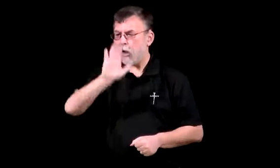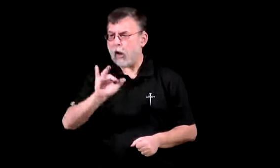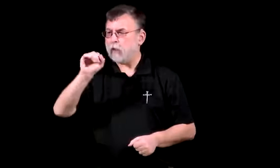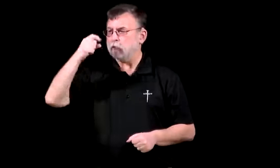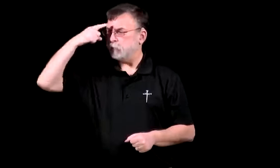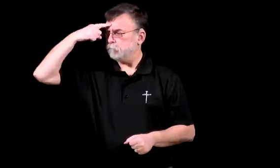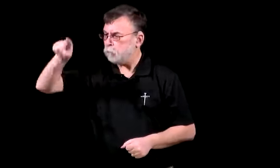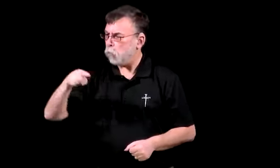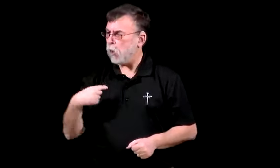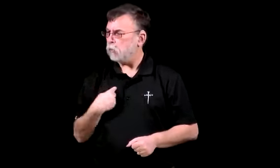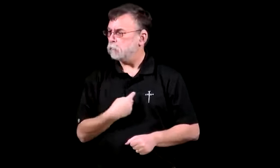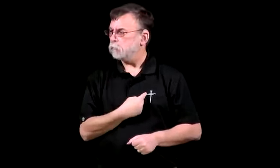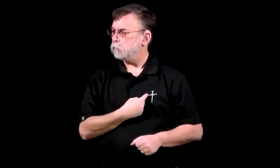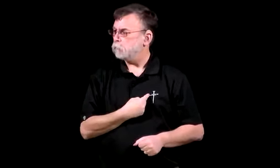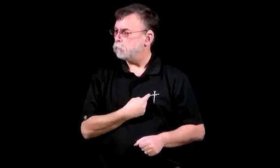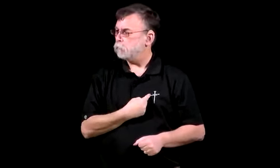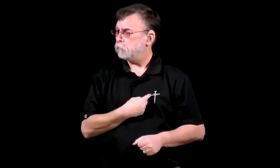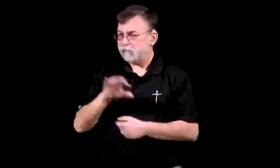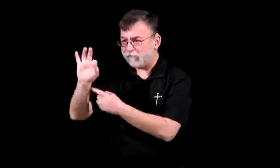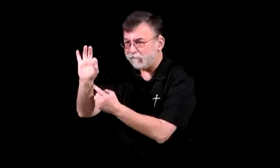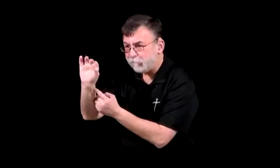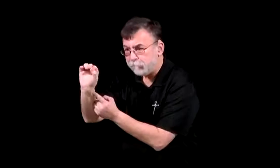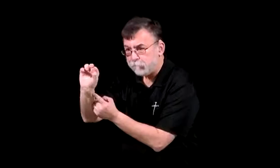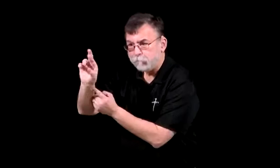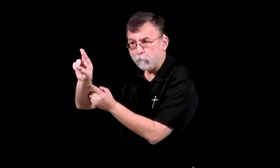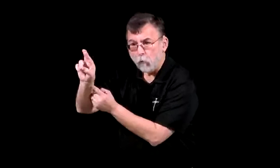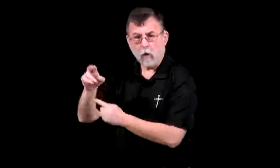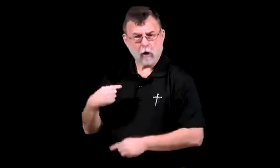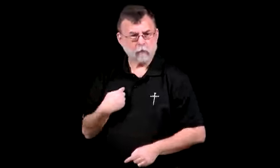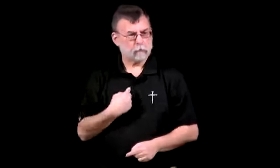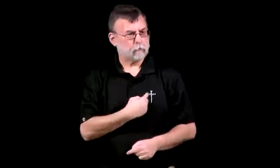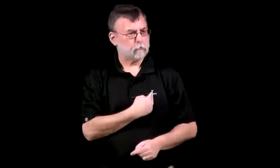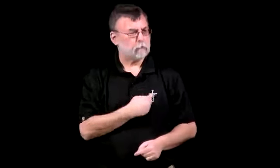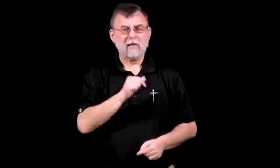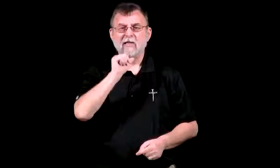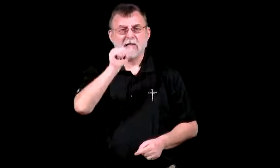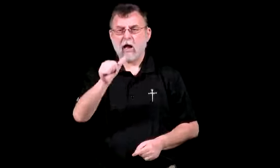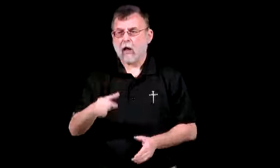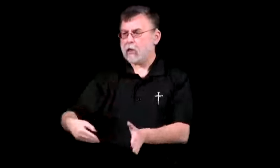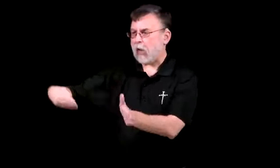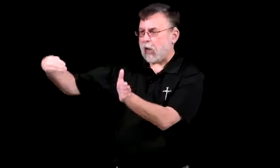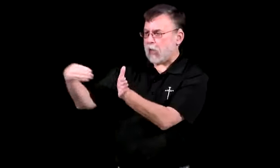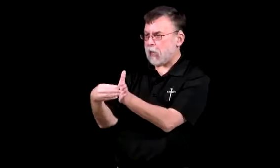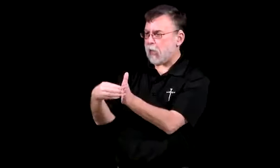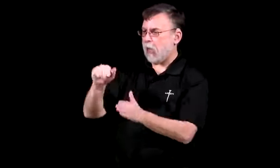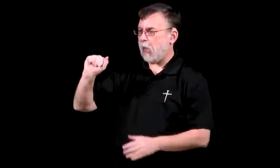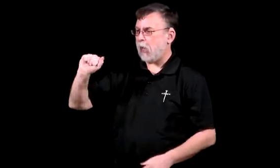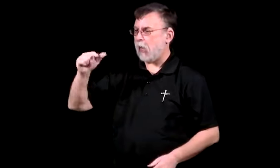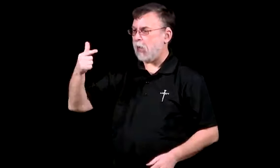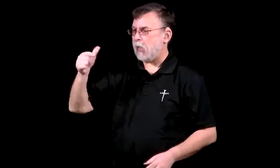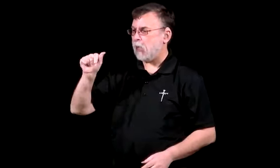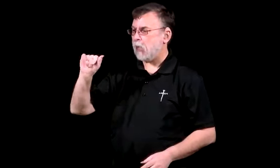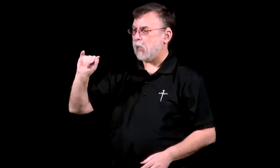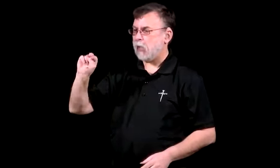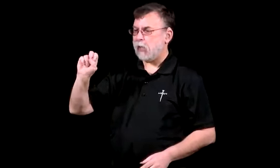God is for us. For, again, that word, for us. Not God is against